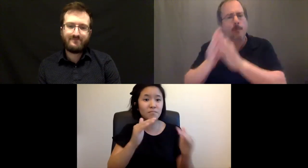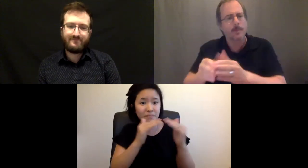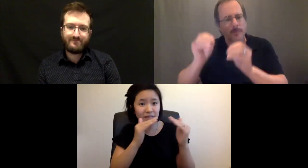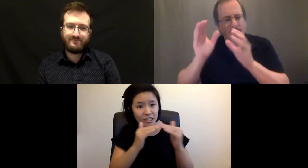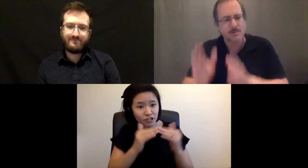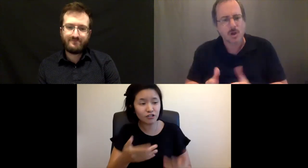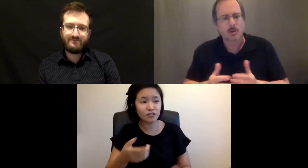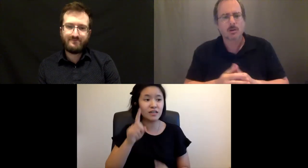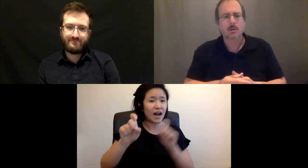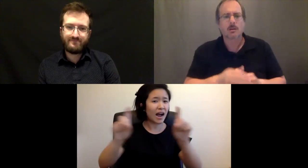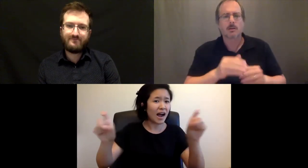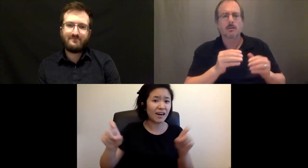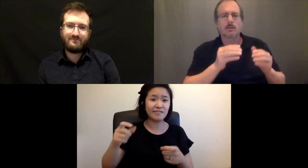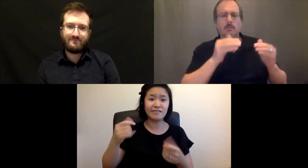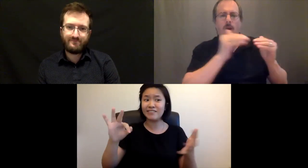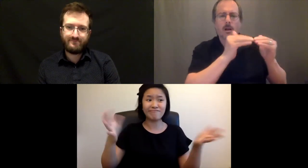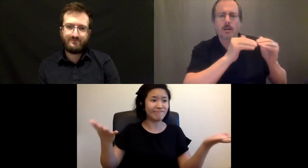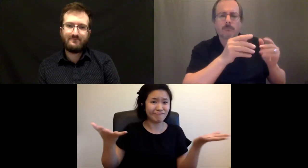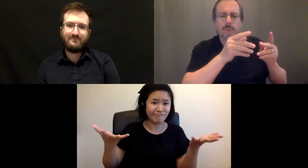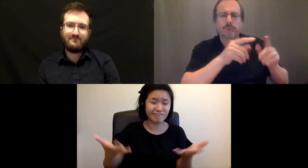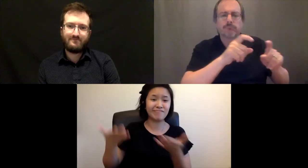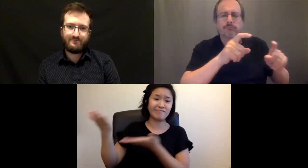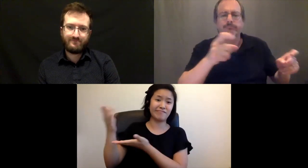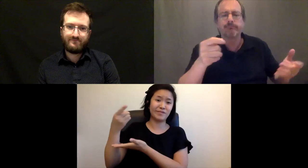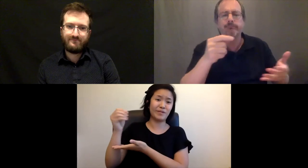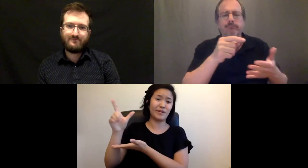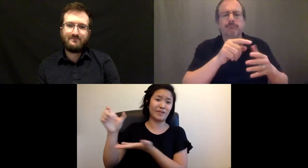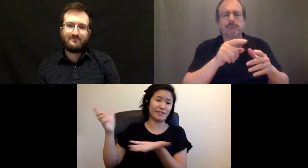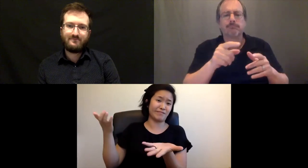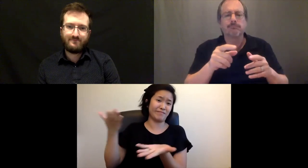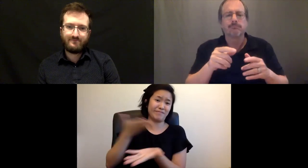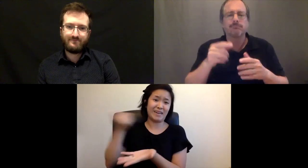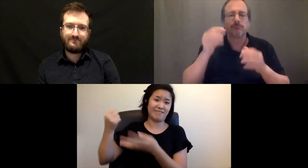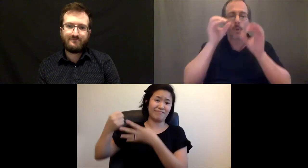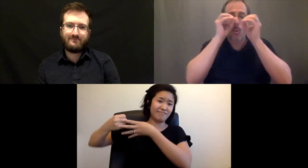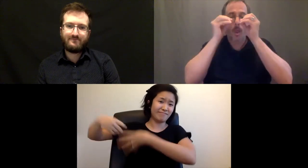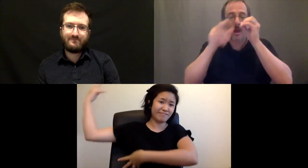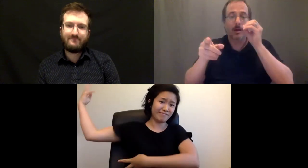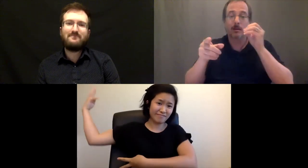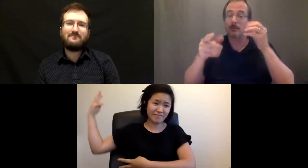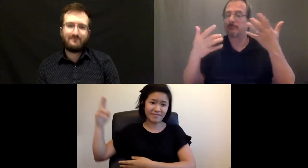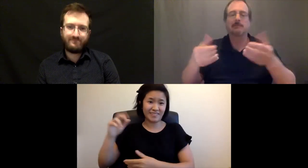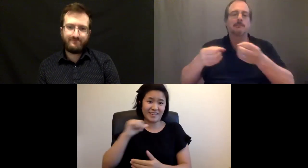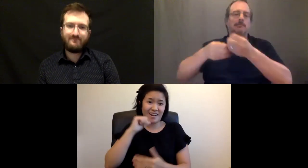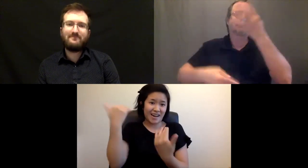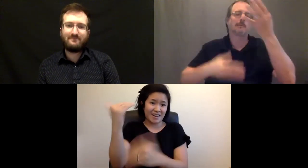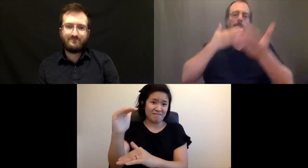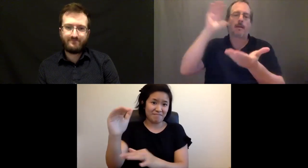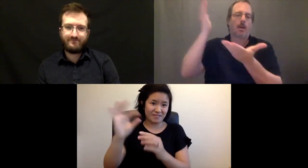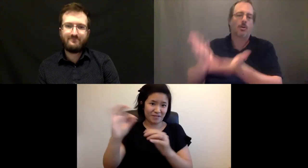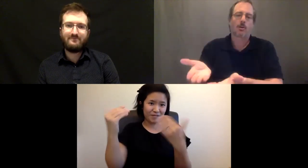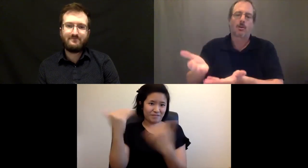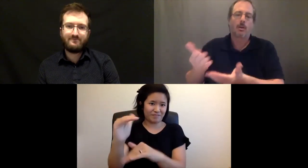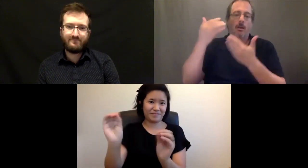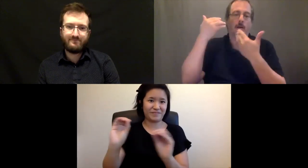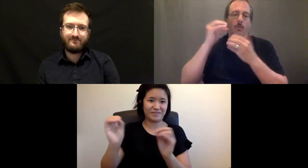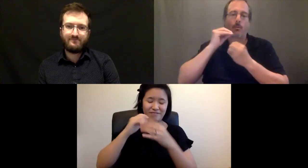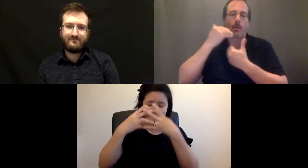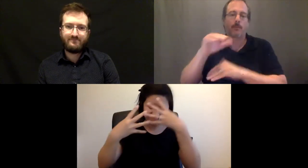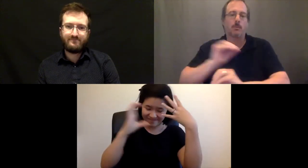your teachers. Ask your peers. And if you don't get what you need, go to Google. It's a wealth of